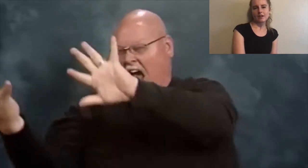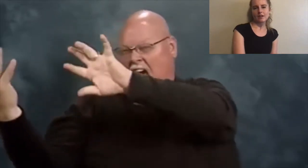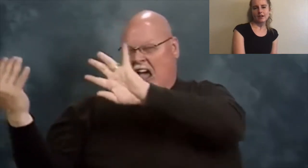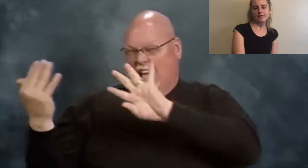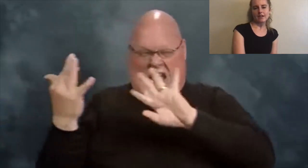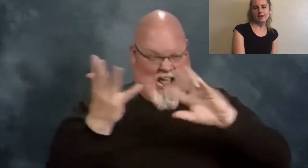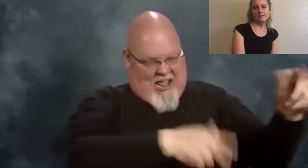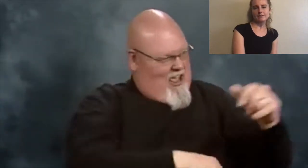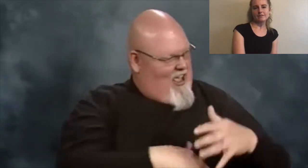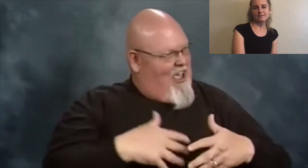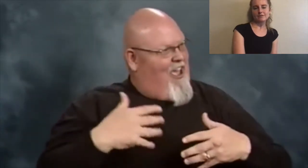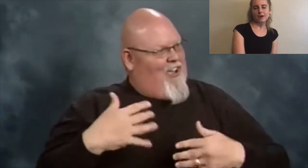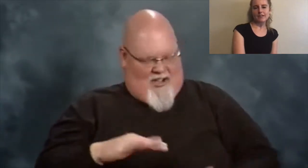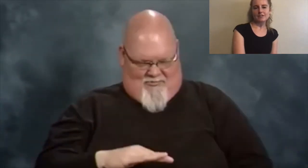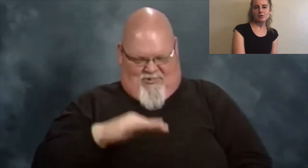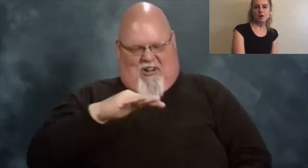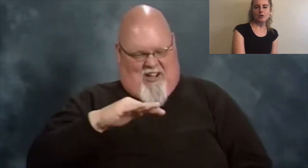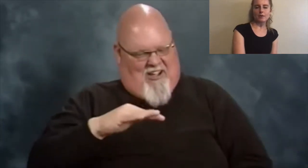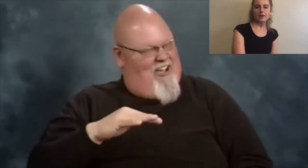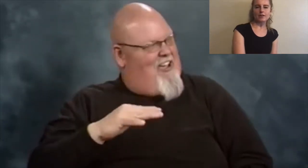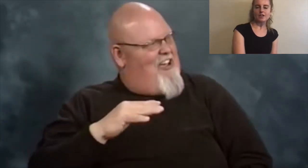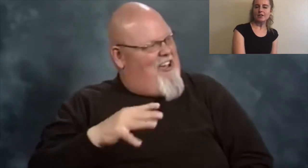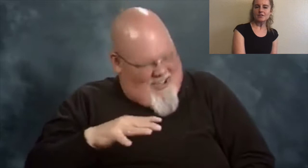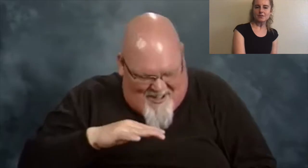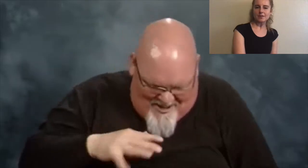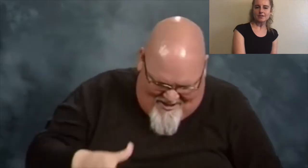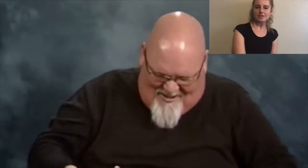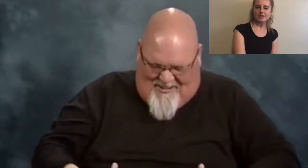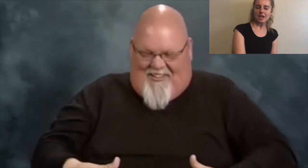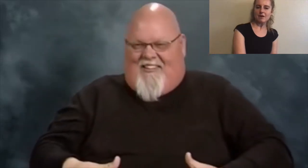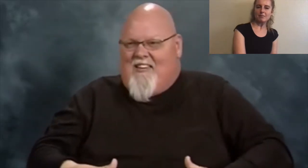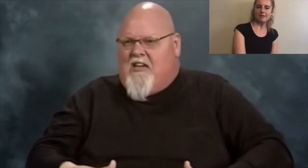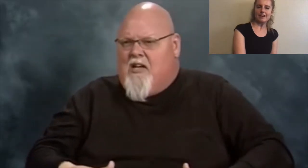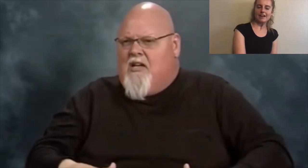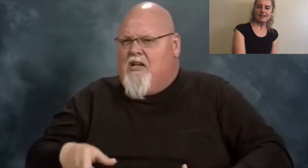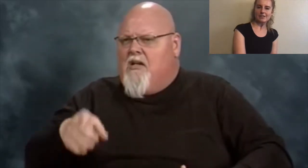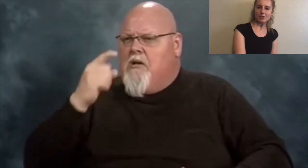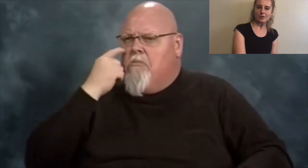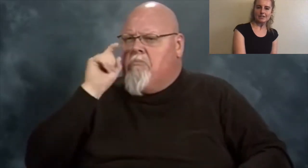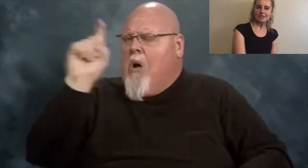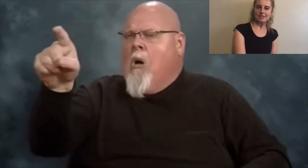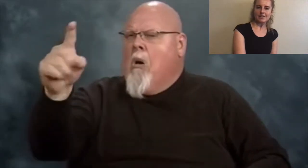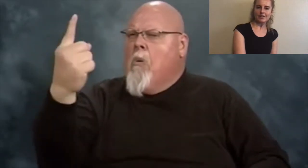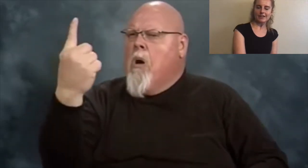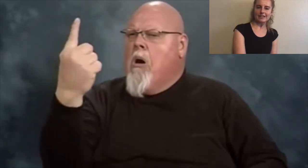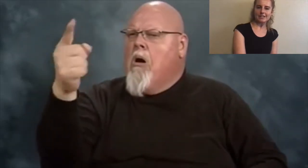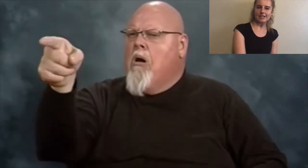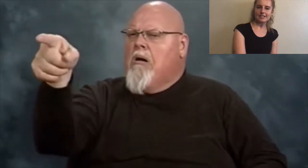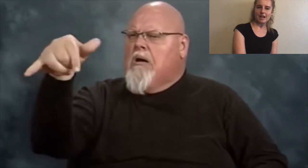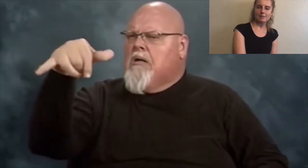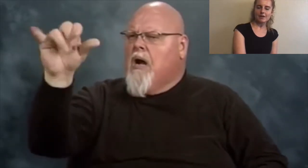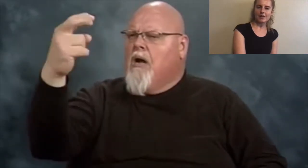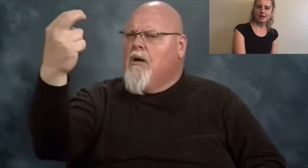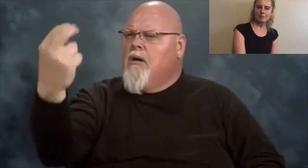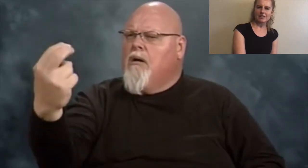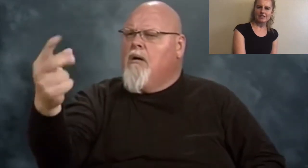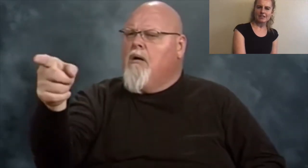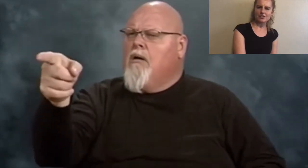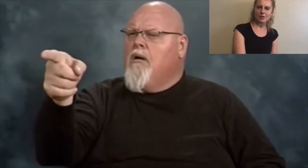And then right at the 2-hour mark, a ton of students just came up and handed in their quizzes to hurry and get it done in time. But then the teacher noticed there